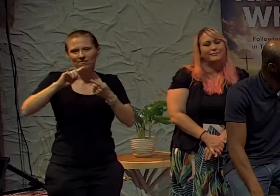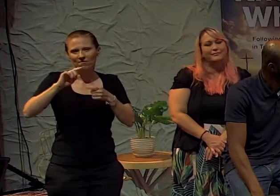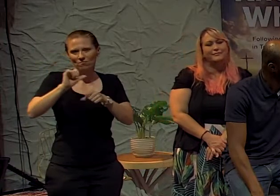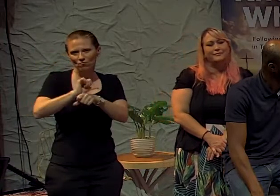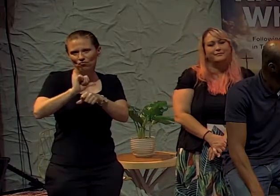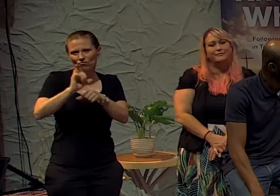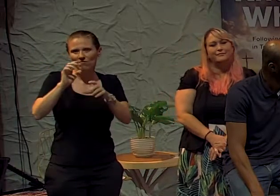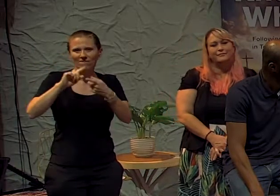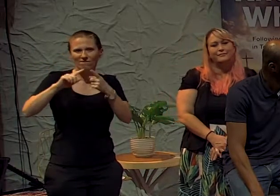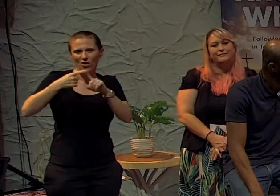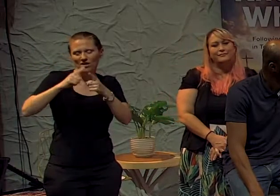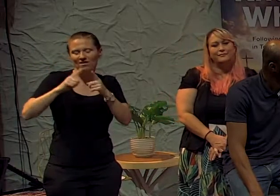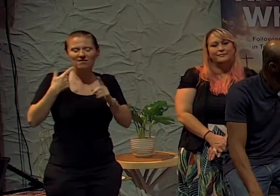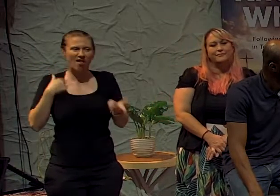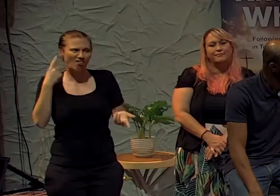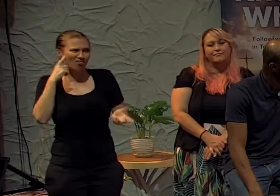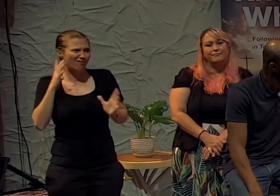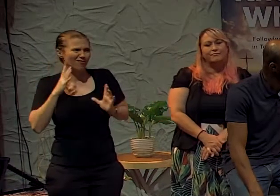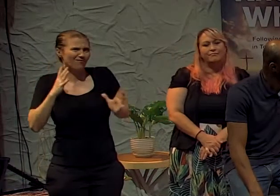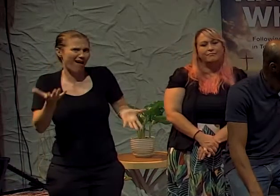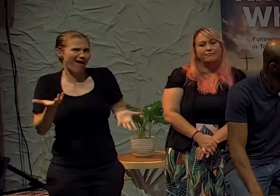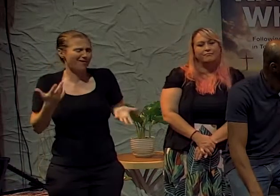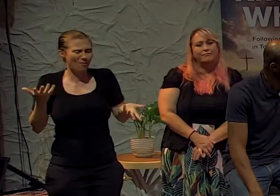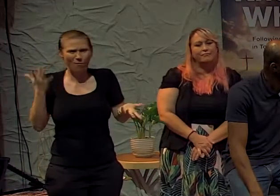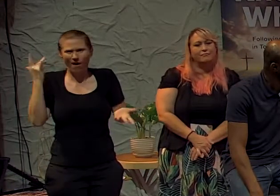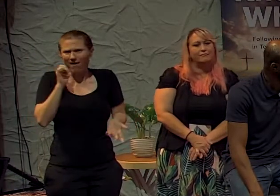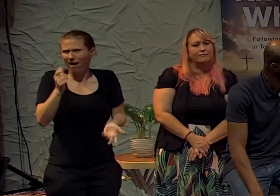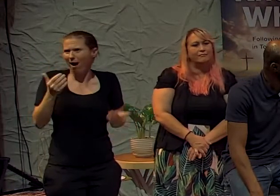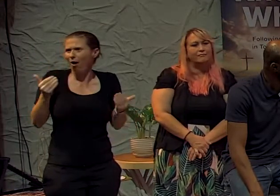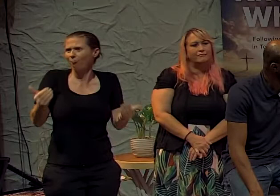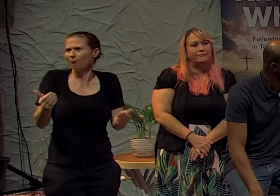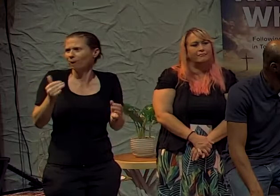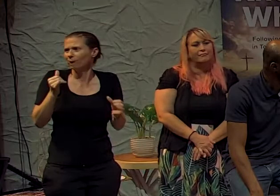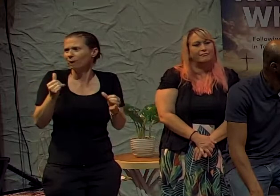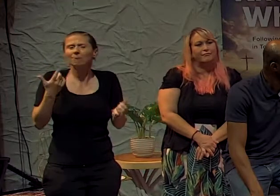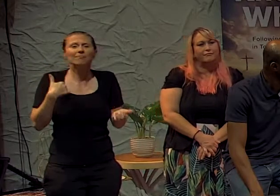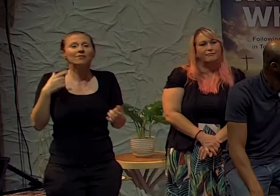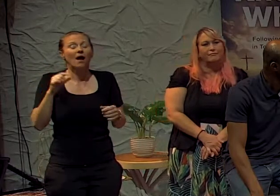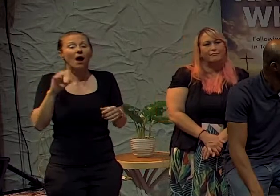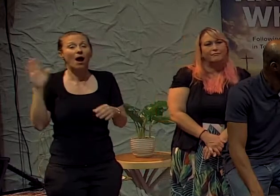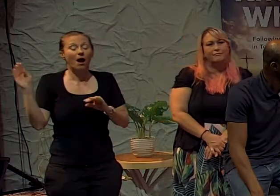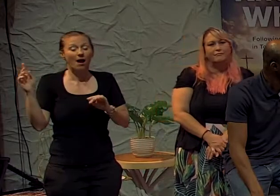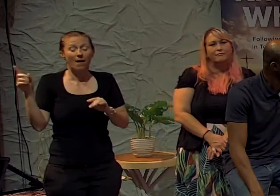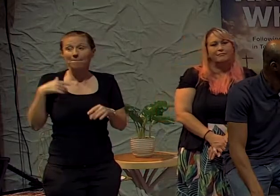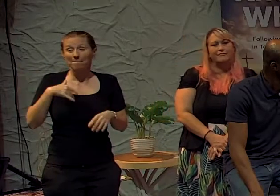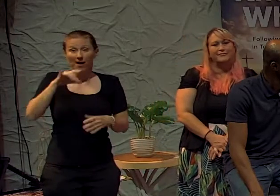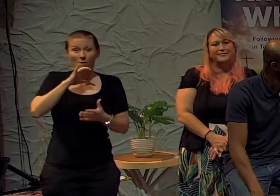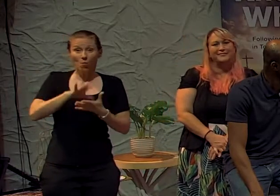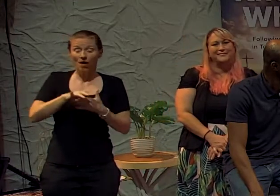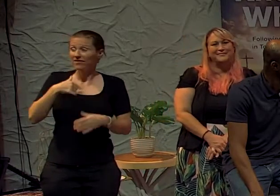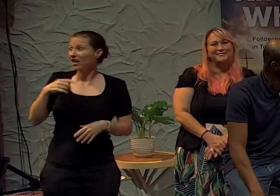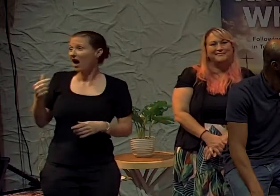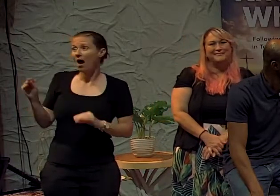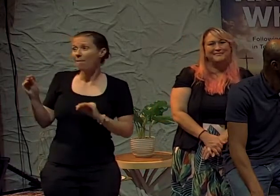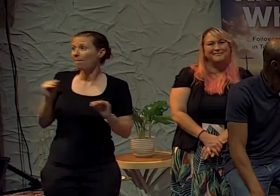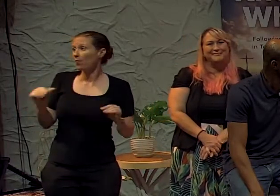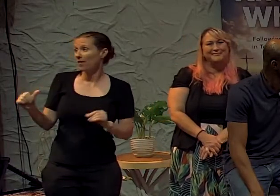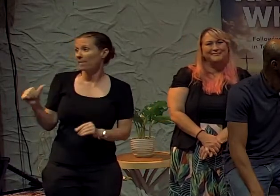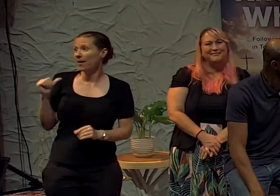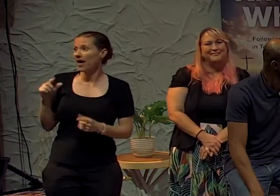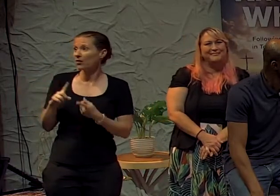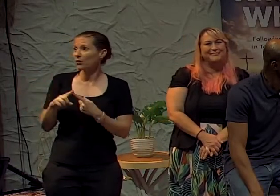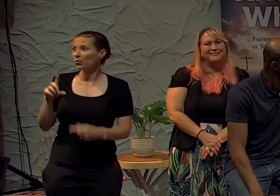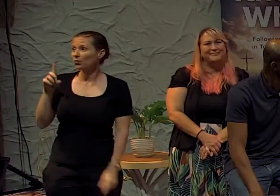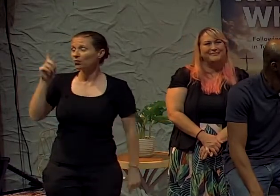thought that was fine, right? I mean, why not? And I came home, she goes, I'm moving back to Dallas. And I'm like,